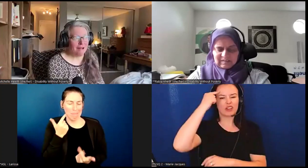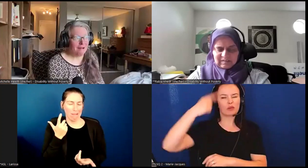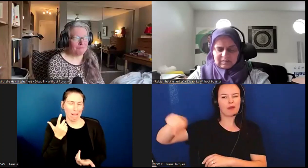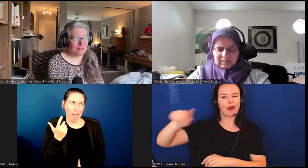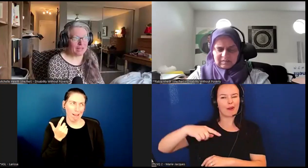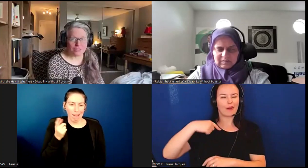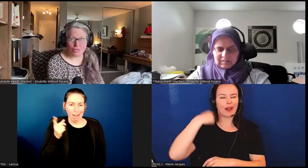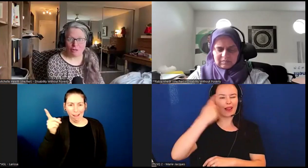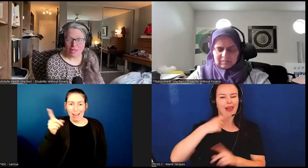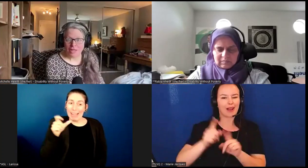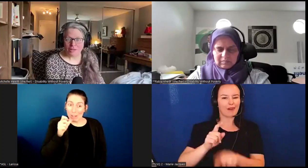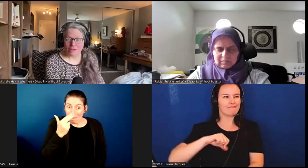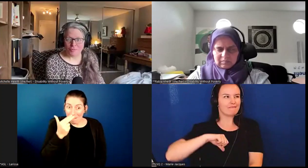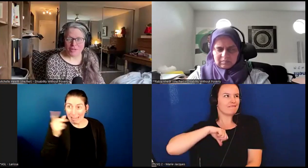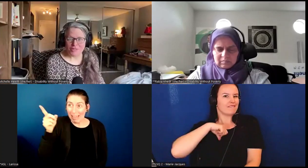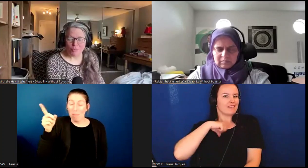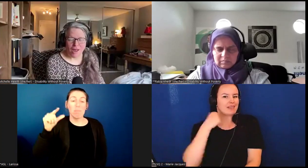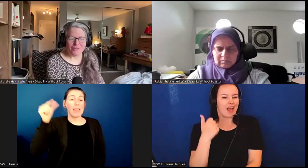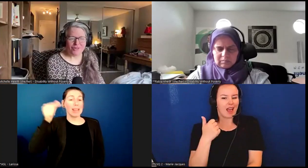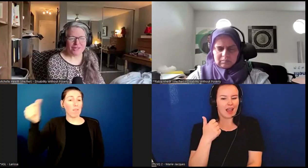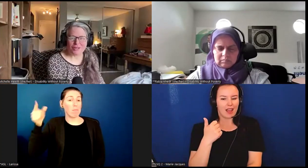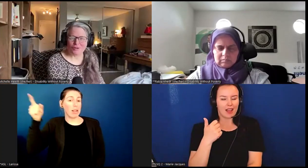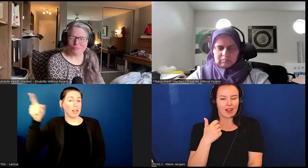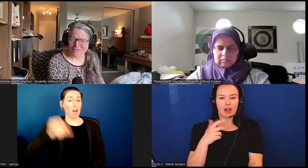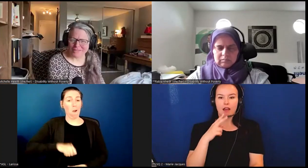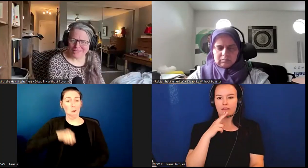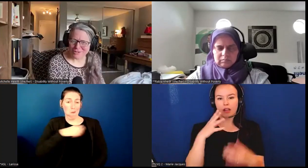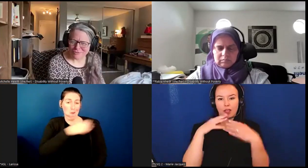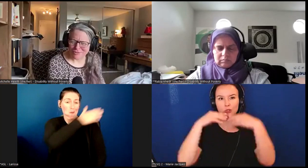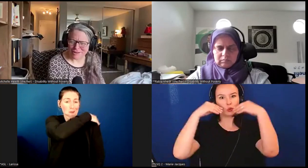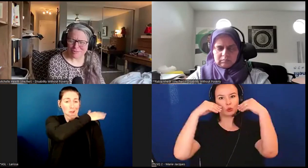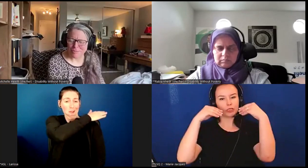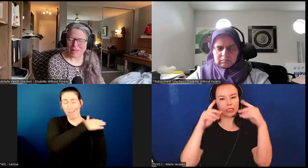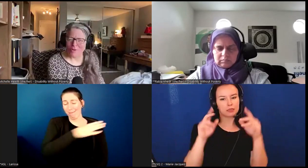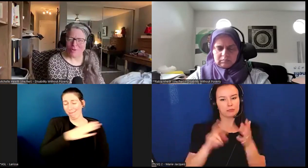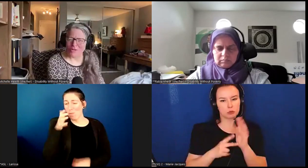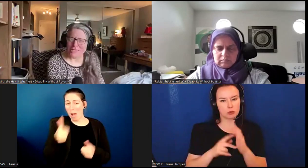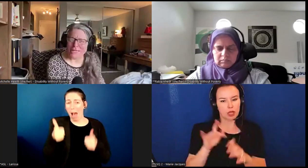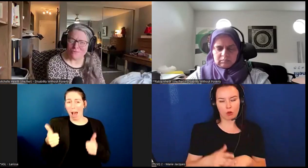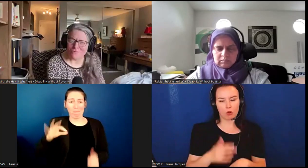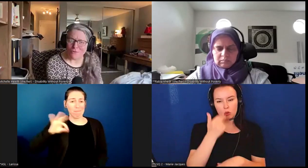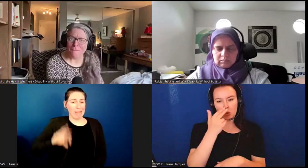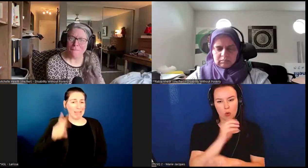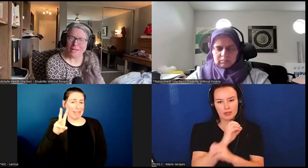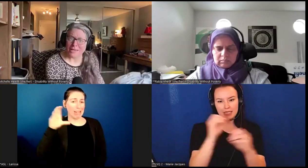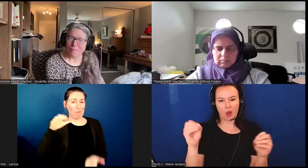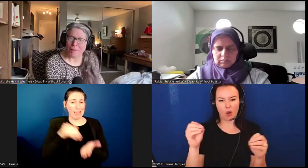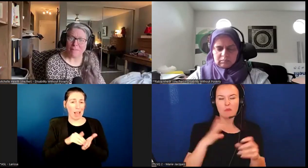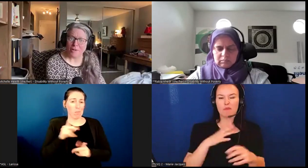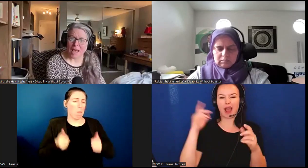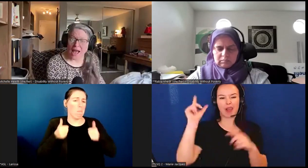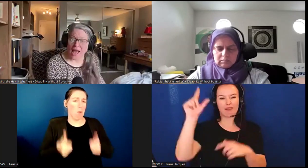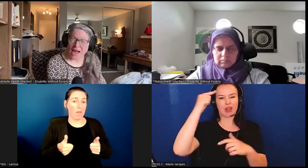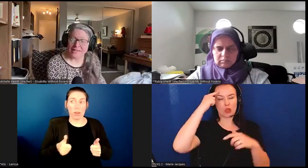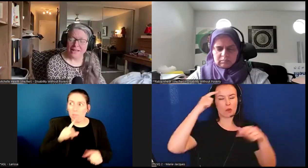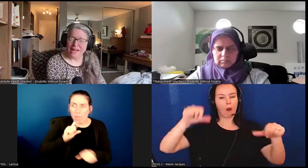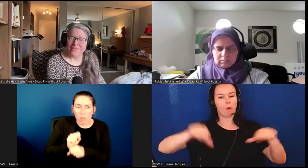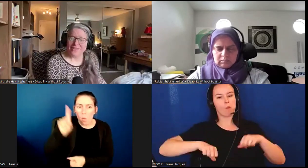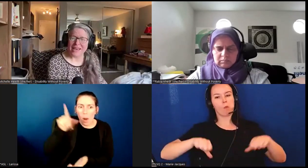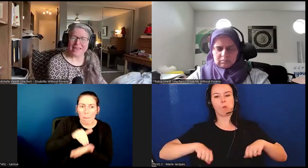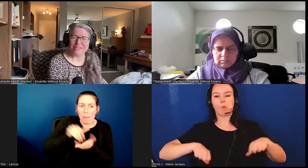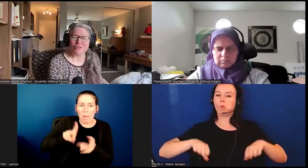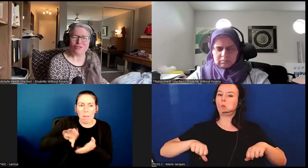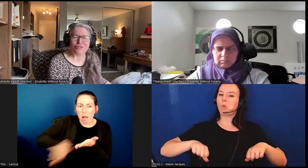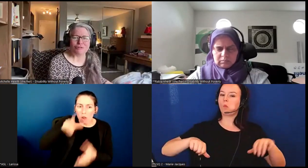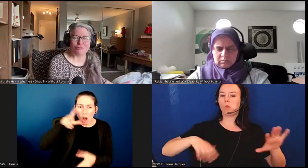it's not funny at all. The government is proud that it's going to reach 600,000 people, which leaves over 1 million people behind, and